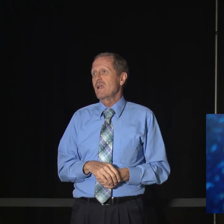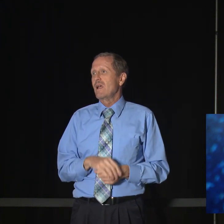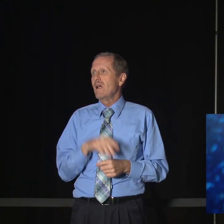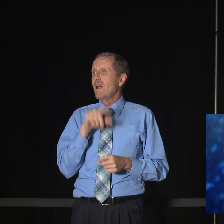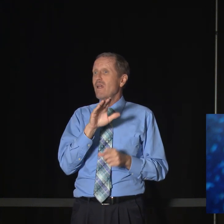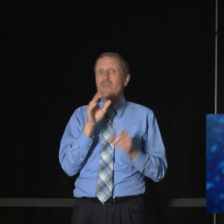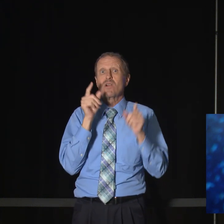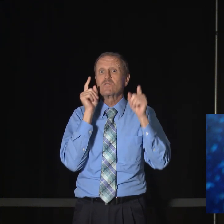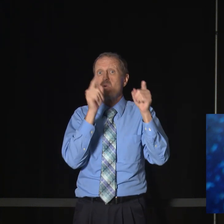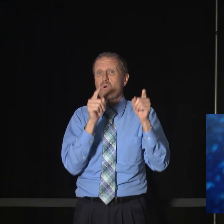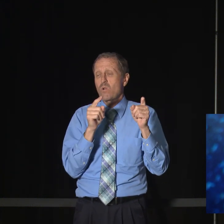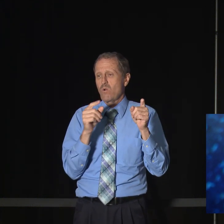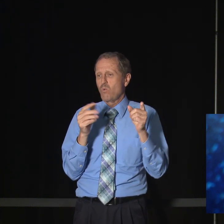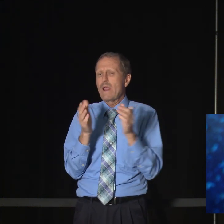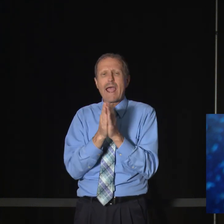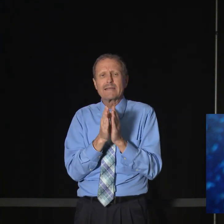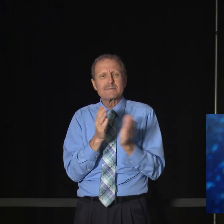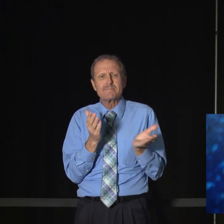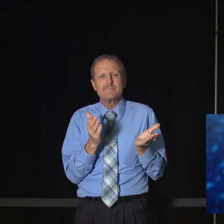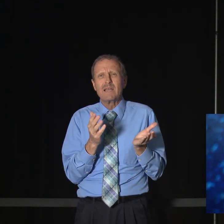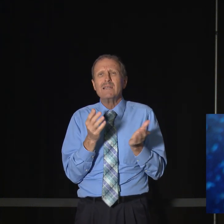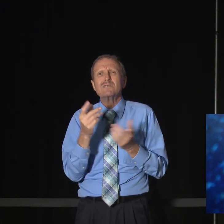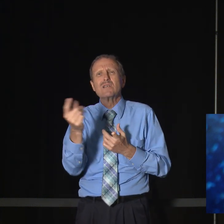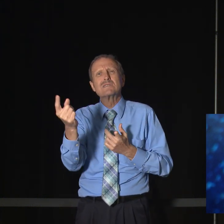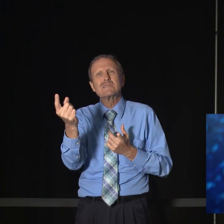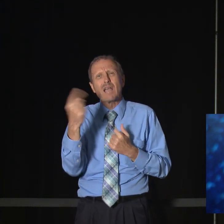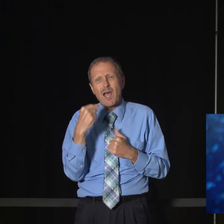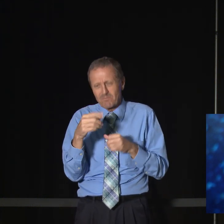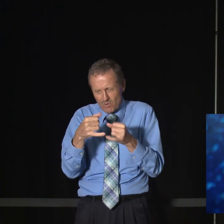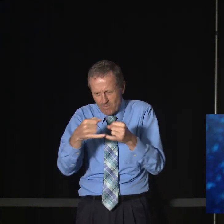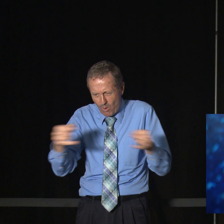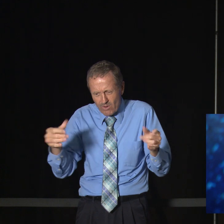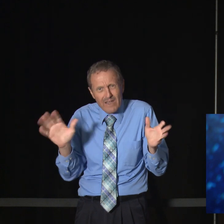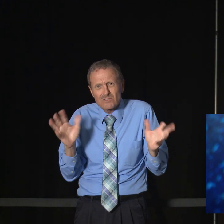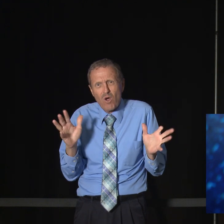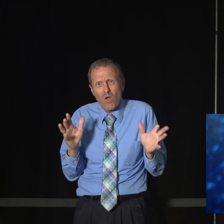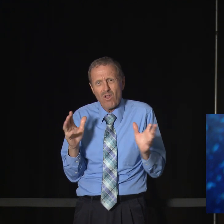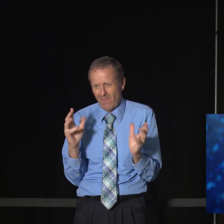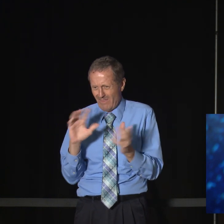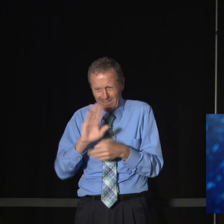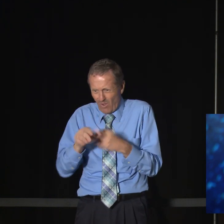And their goal, we only ask them, just come to the border. That's all that we